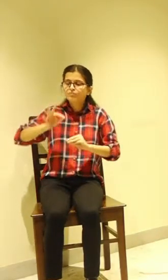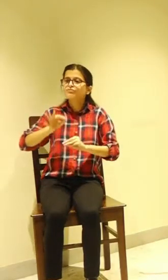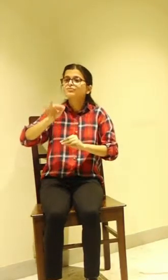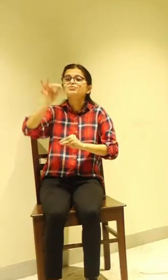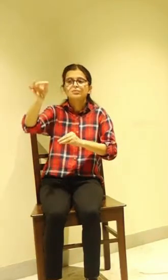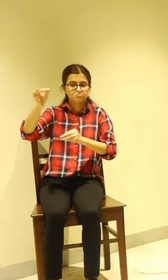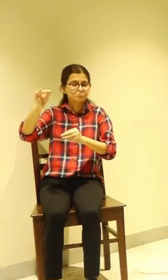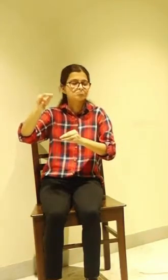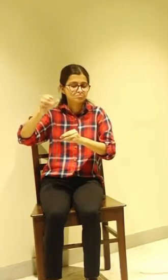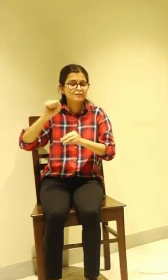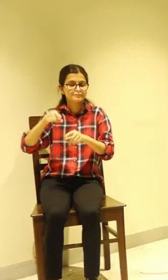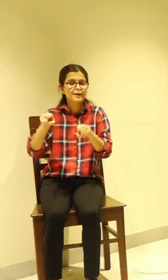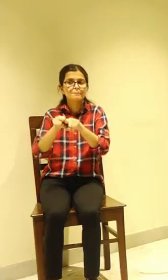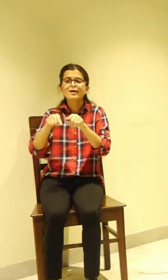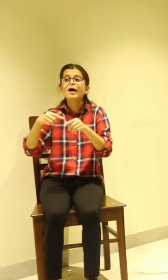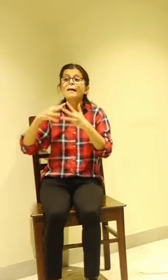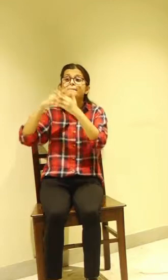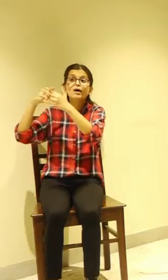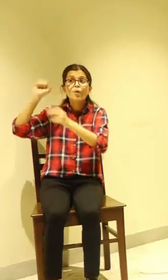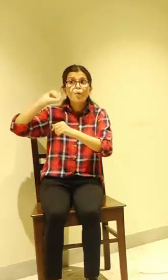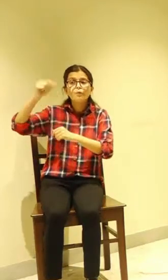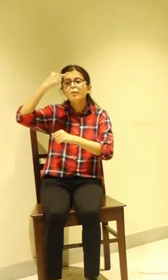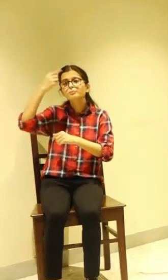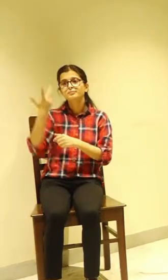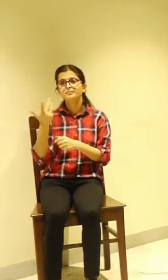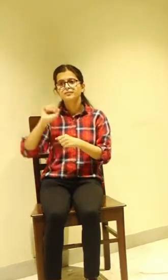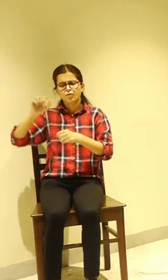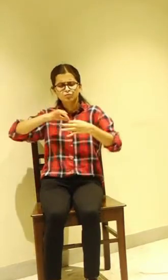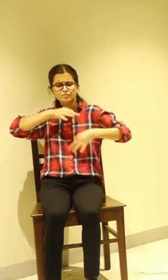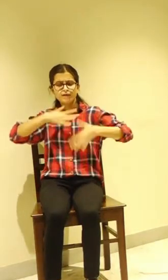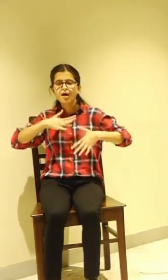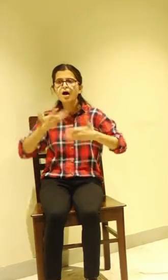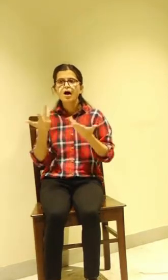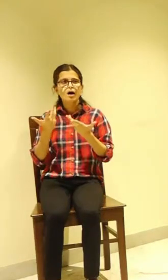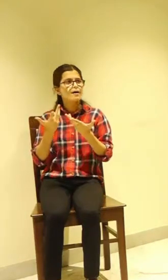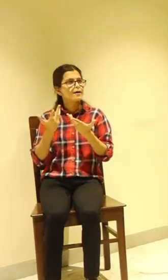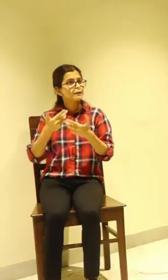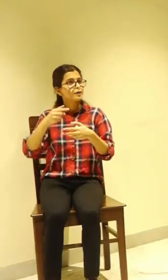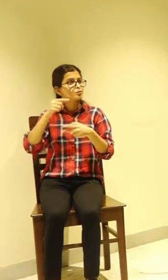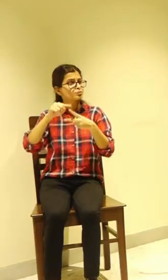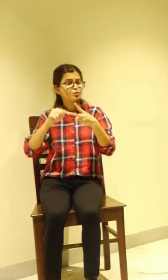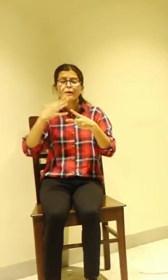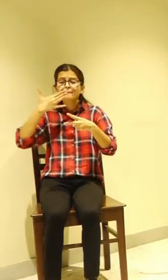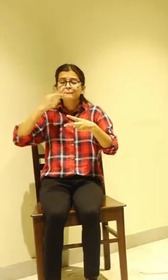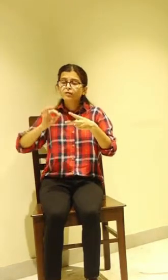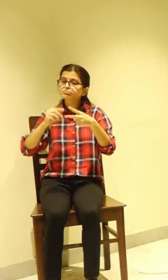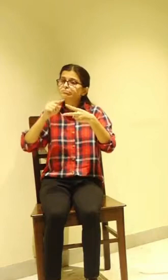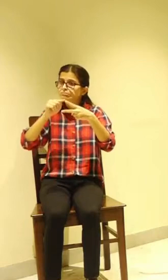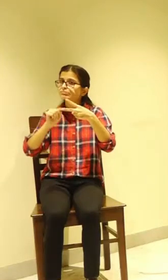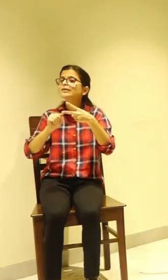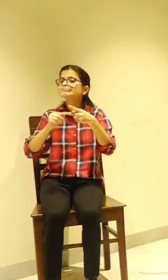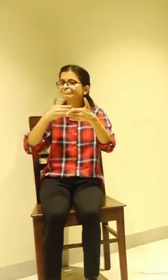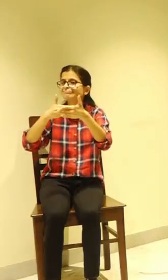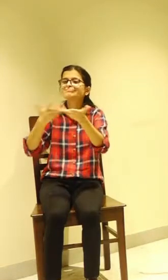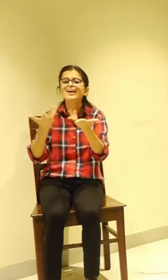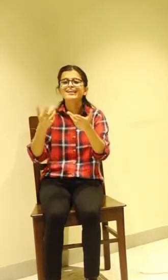rights. America's problem is that they suffer from two important drawbacks. The first is